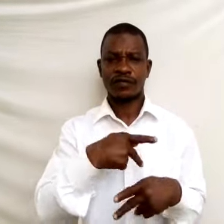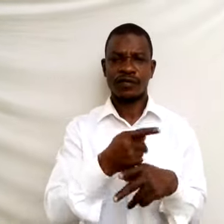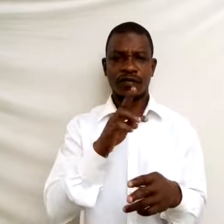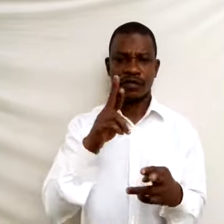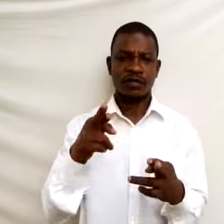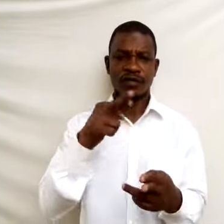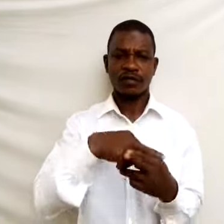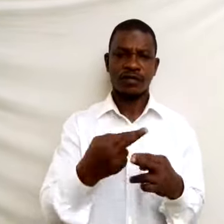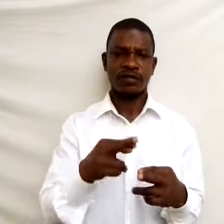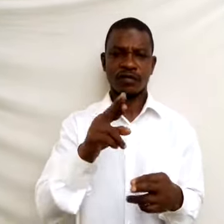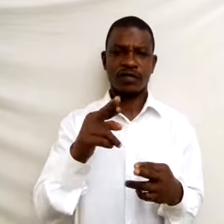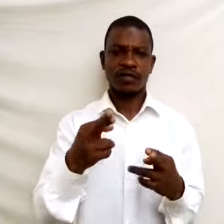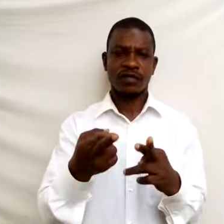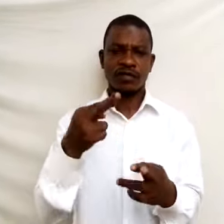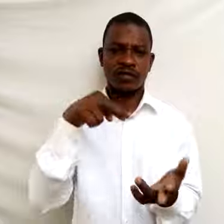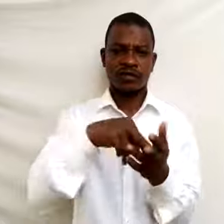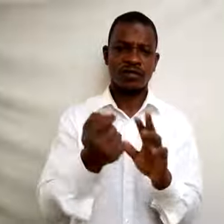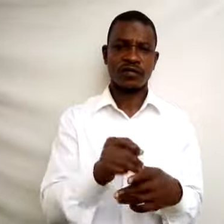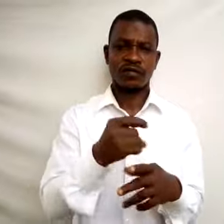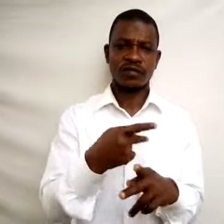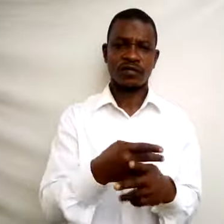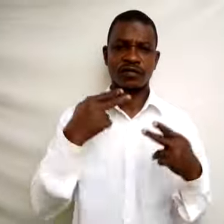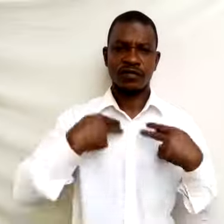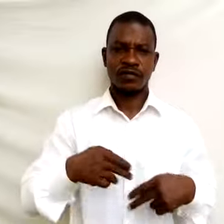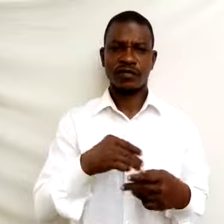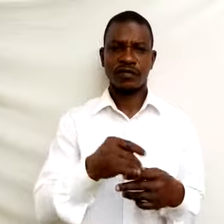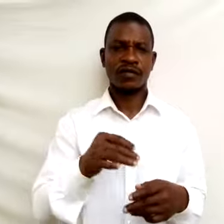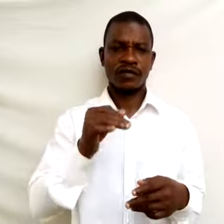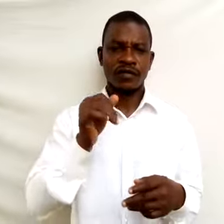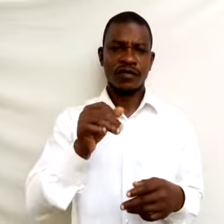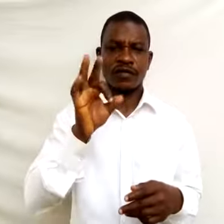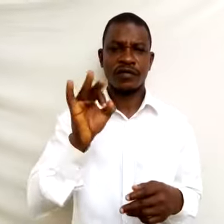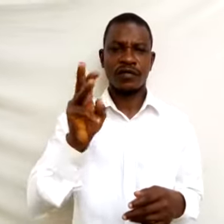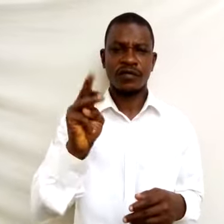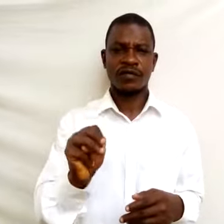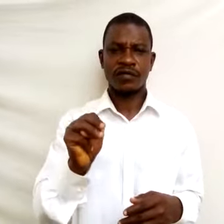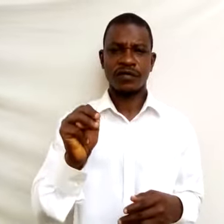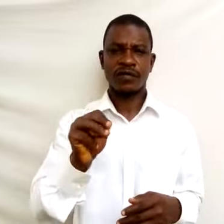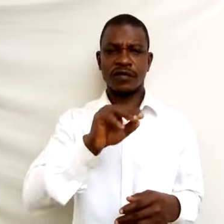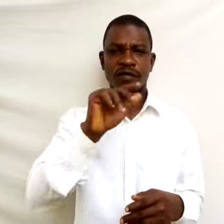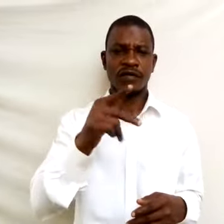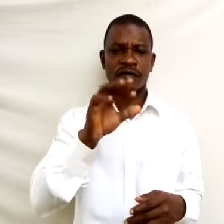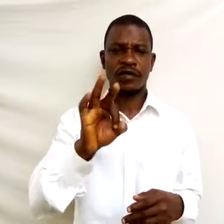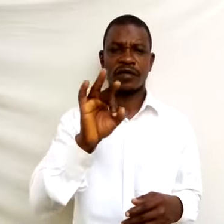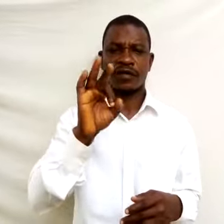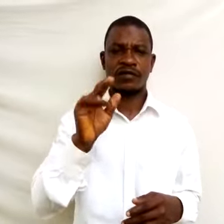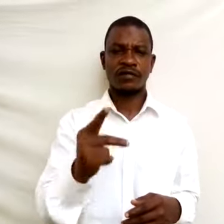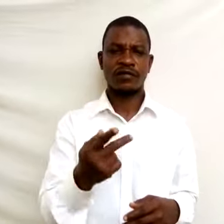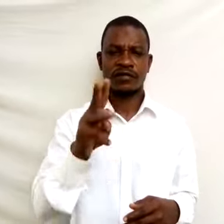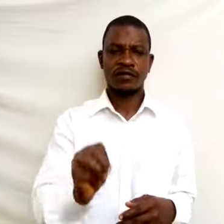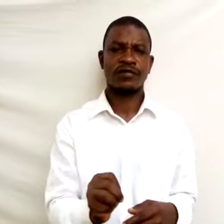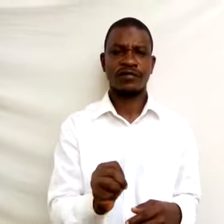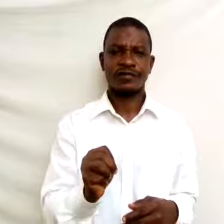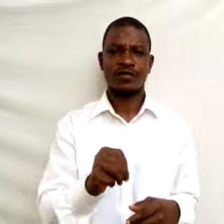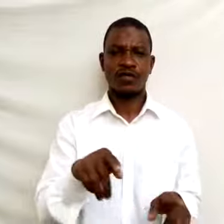Reproductive health. Female genital mutilation, FGM, also known